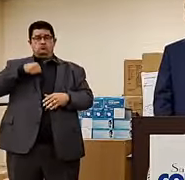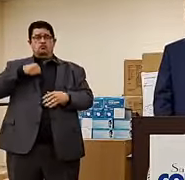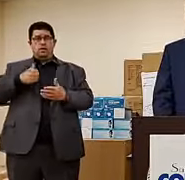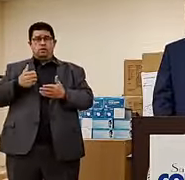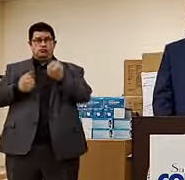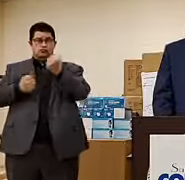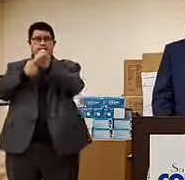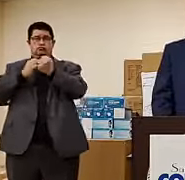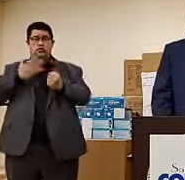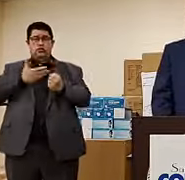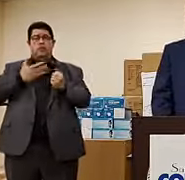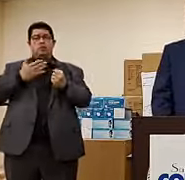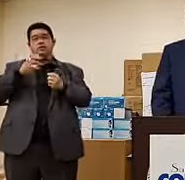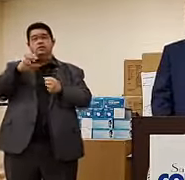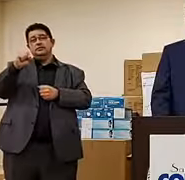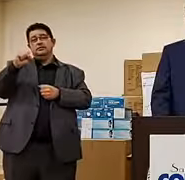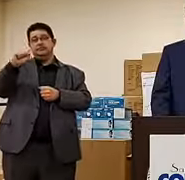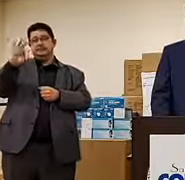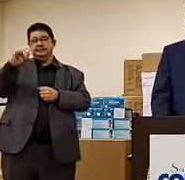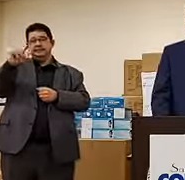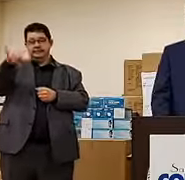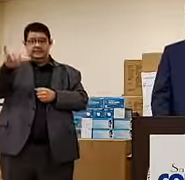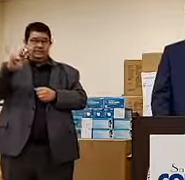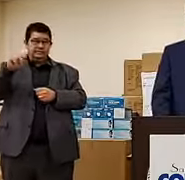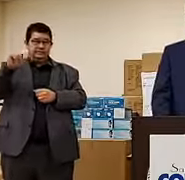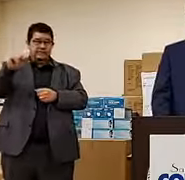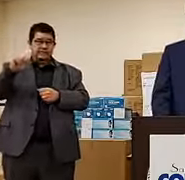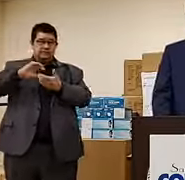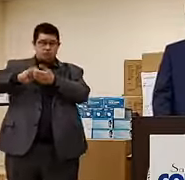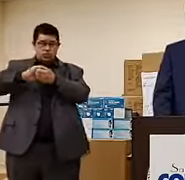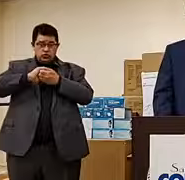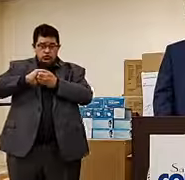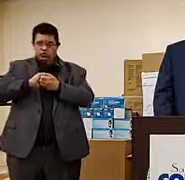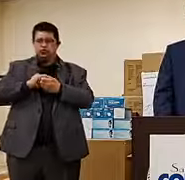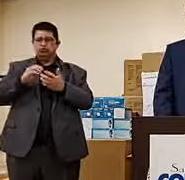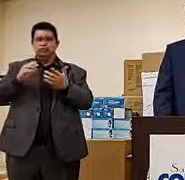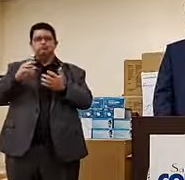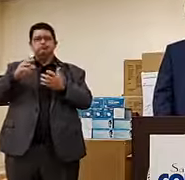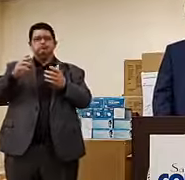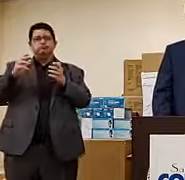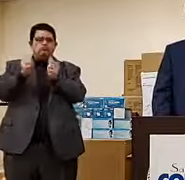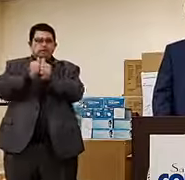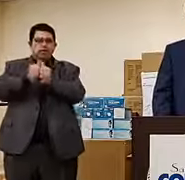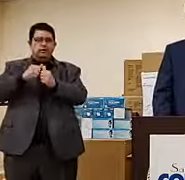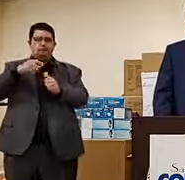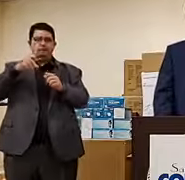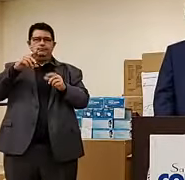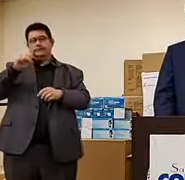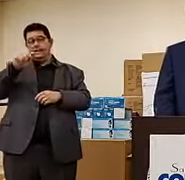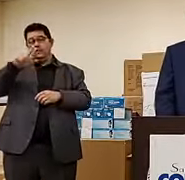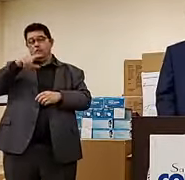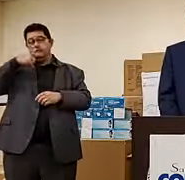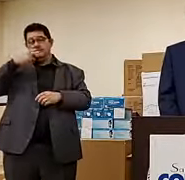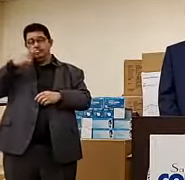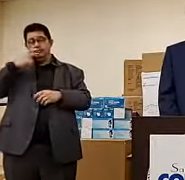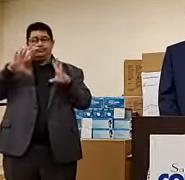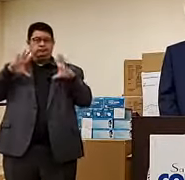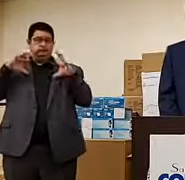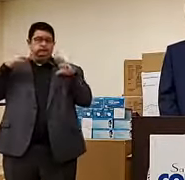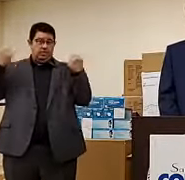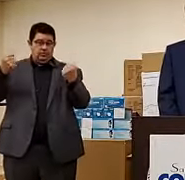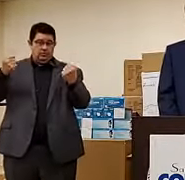partners, federally qualified health centers, community health centers, who along with the St. Louis County Public Health Department provide important access to